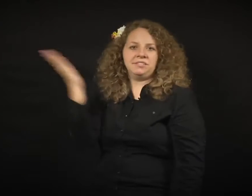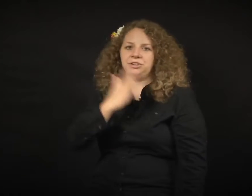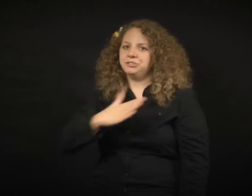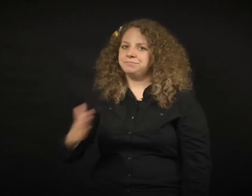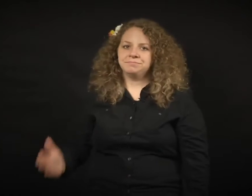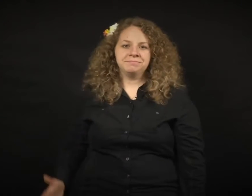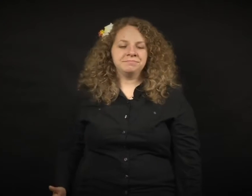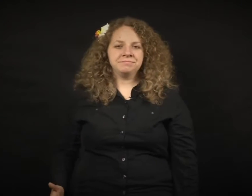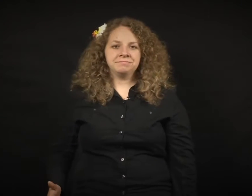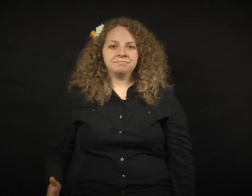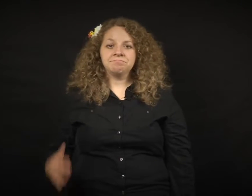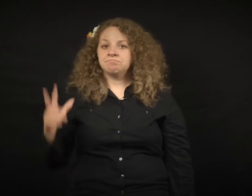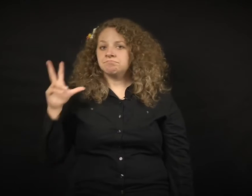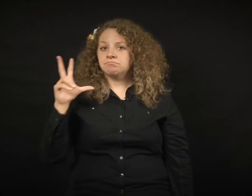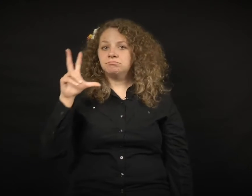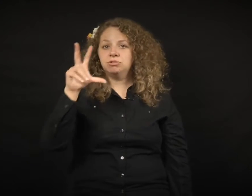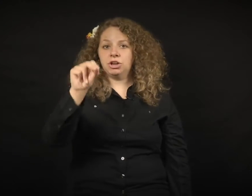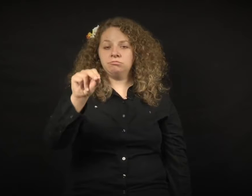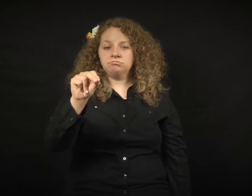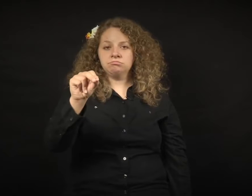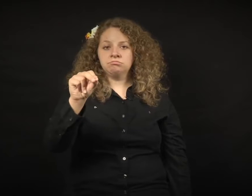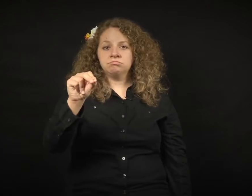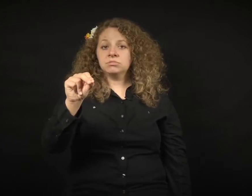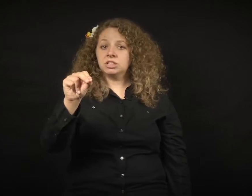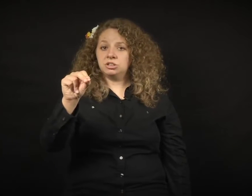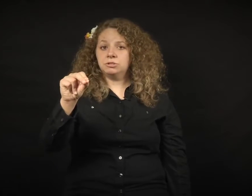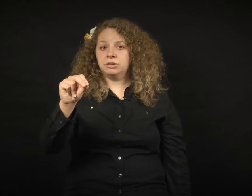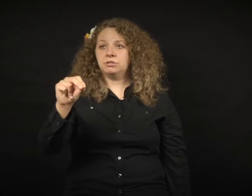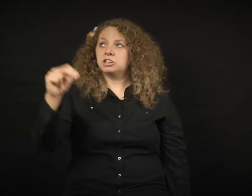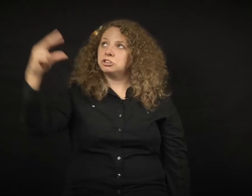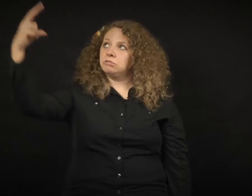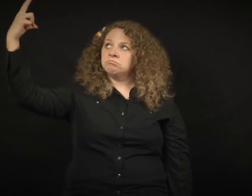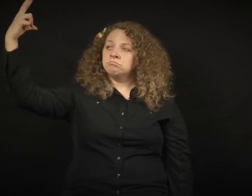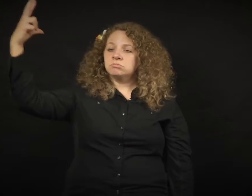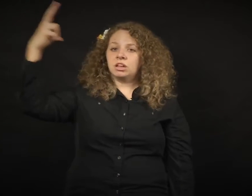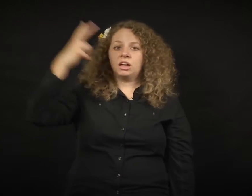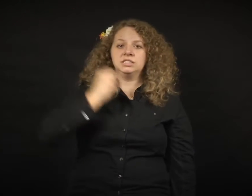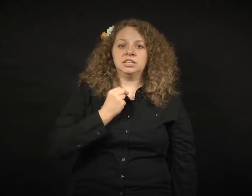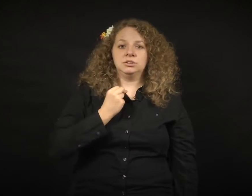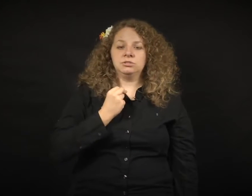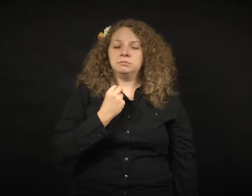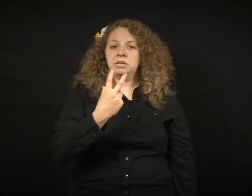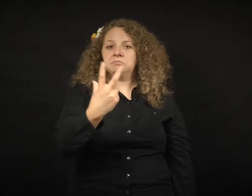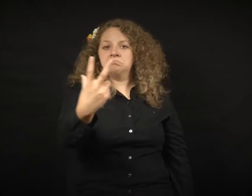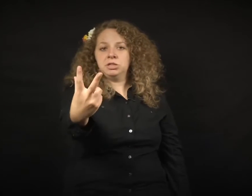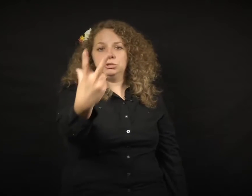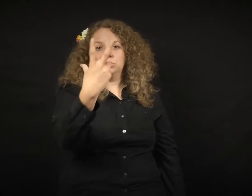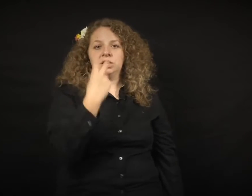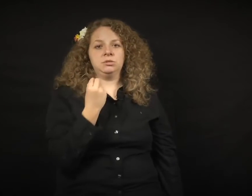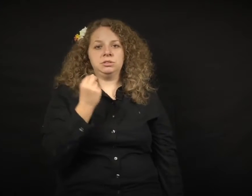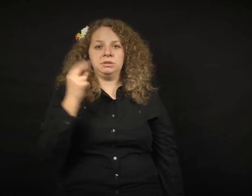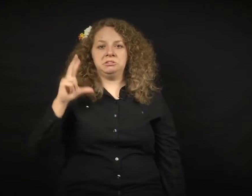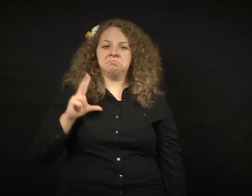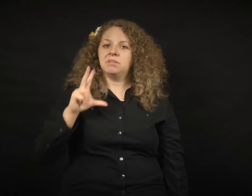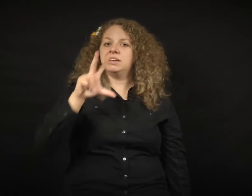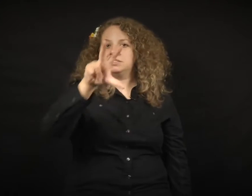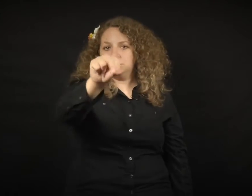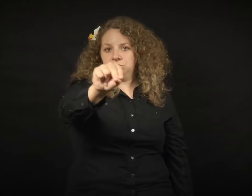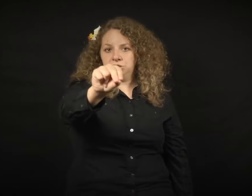never, no, can also be directional. God said no to me, you said no to me, I said no to